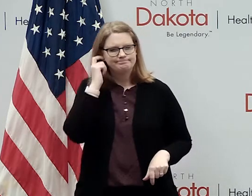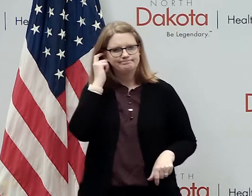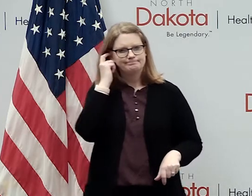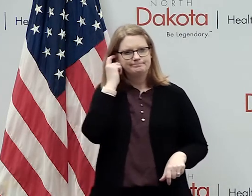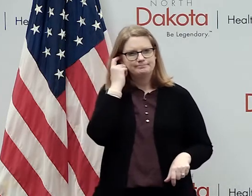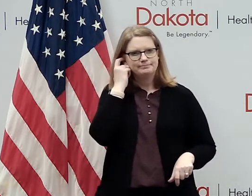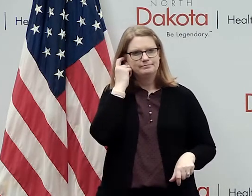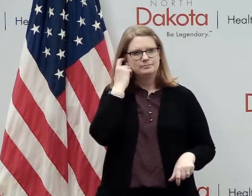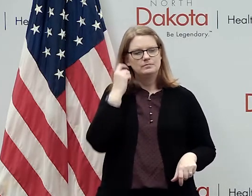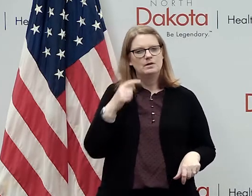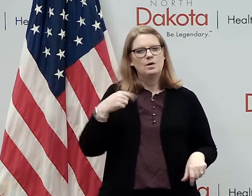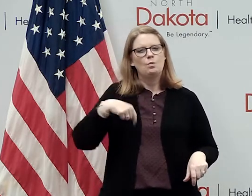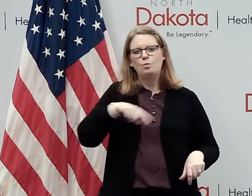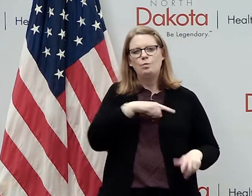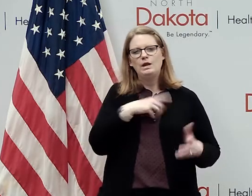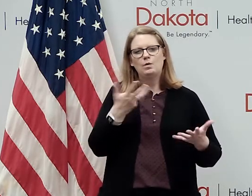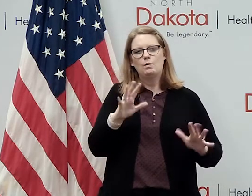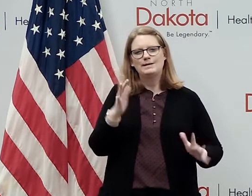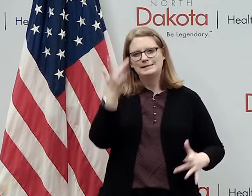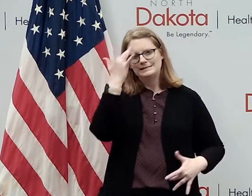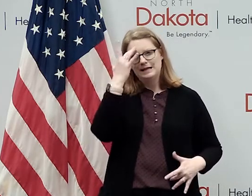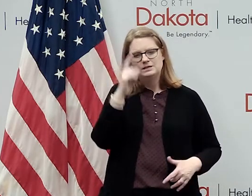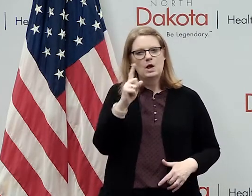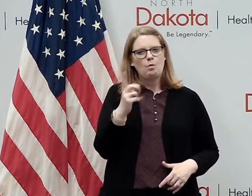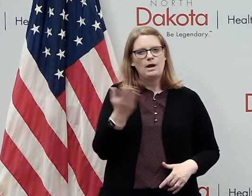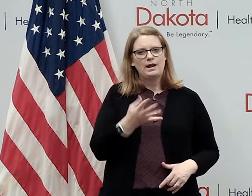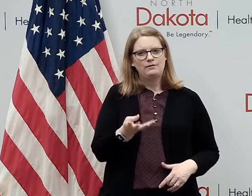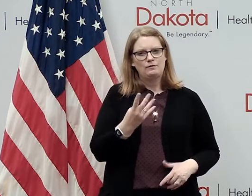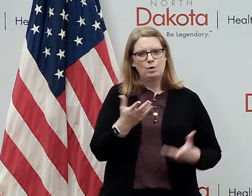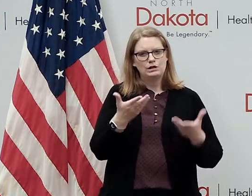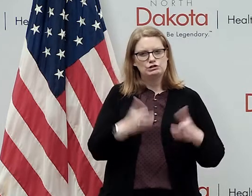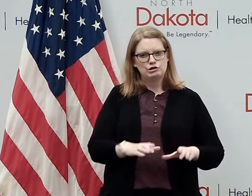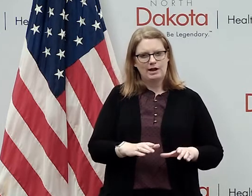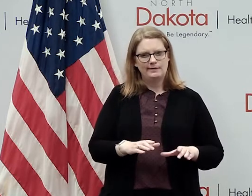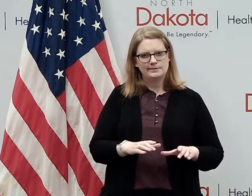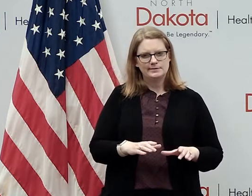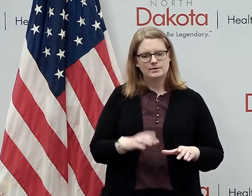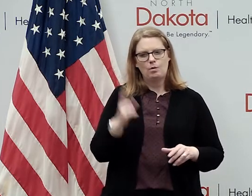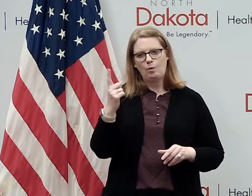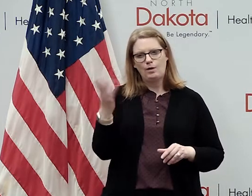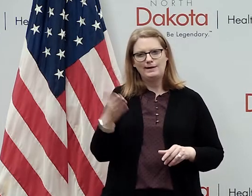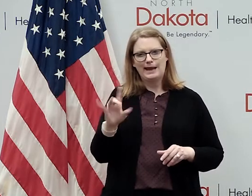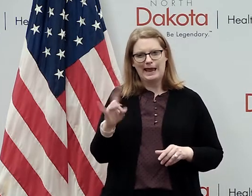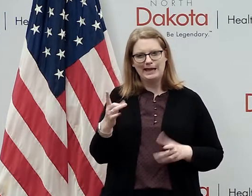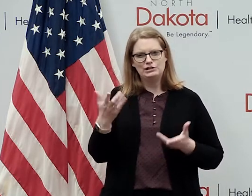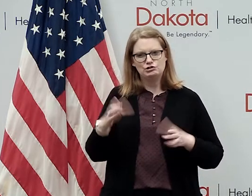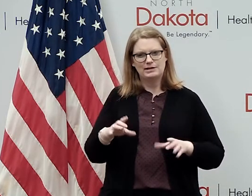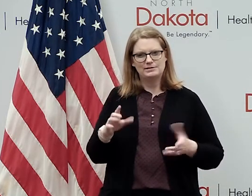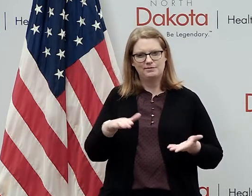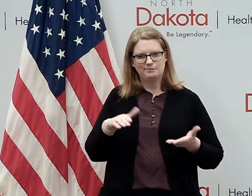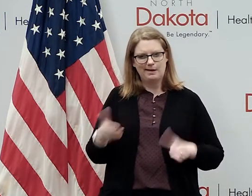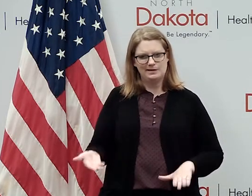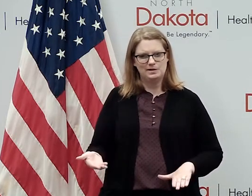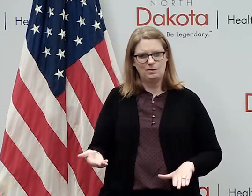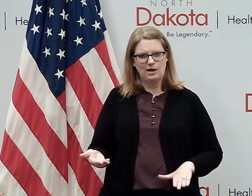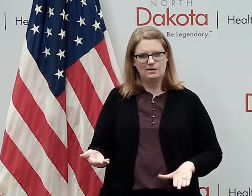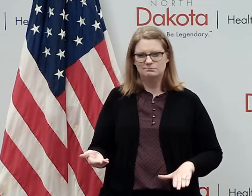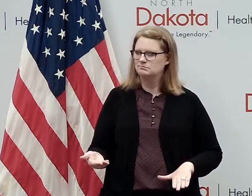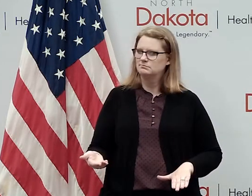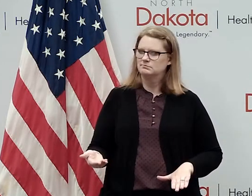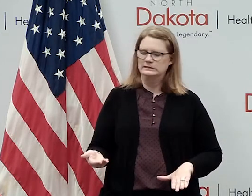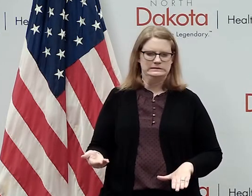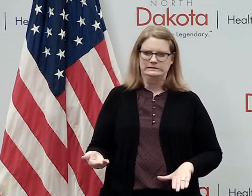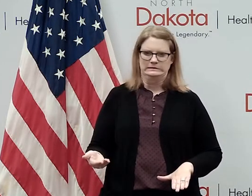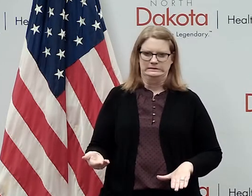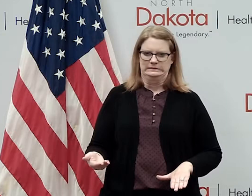want to get a disease where you had a 1 in 8 or a 1 in 4 chance of passing away. And so again, as we work to